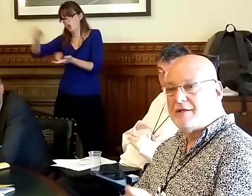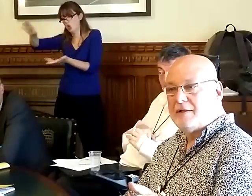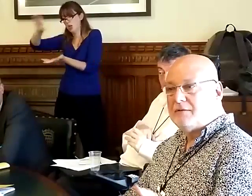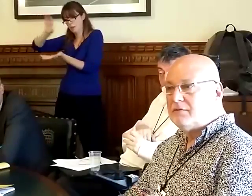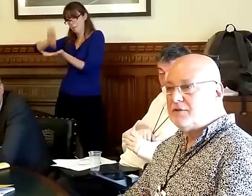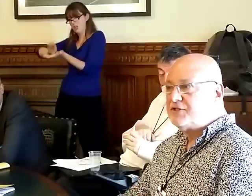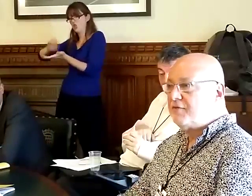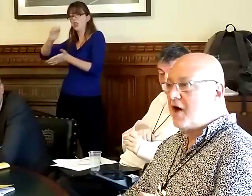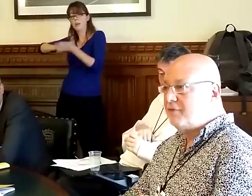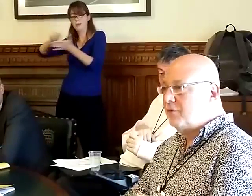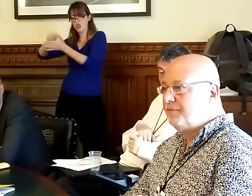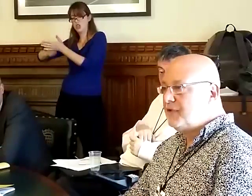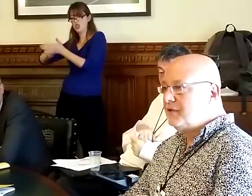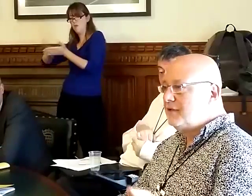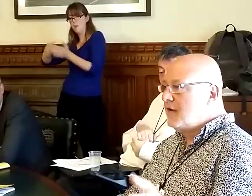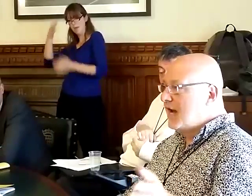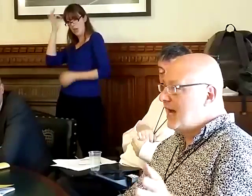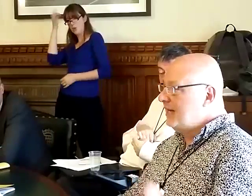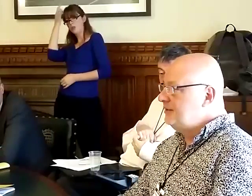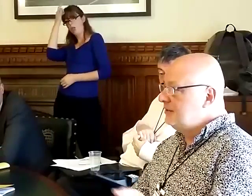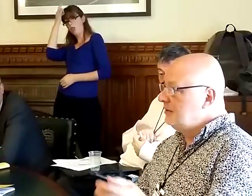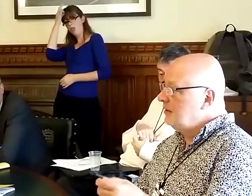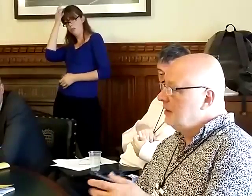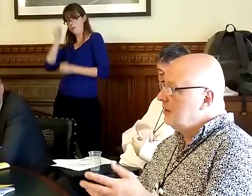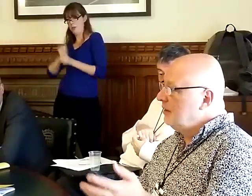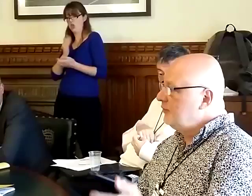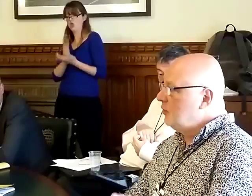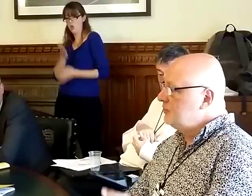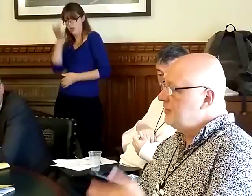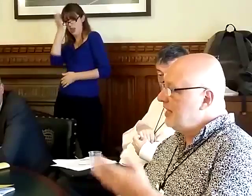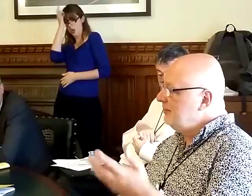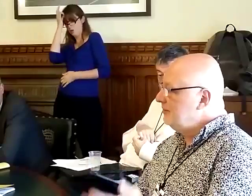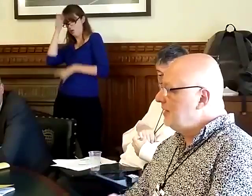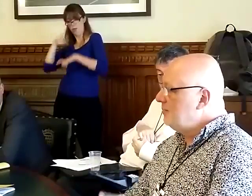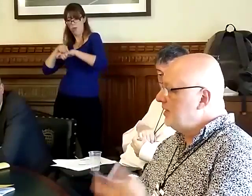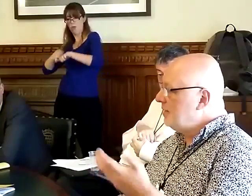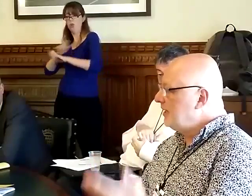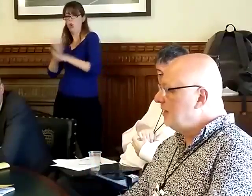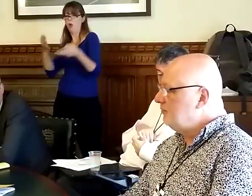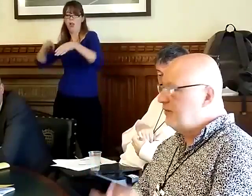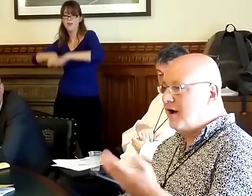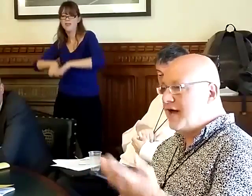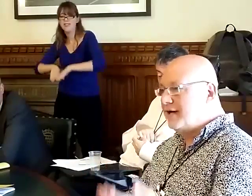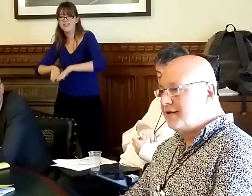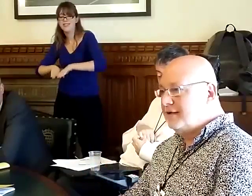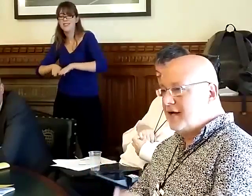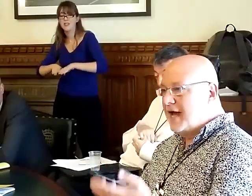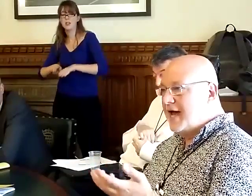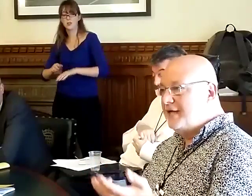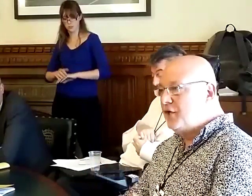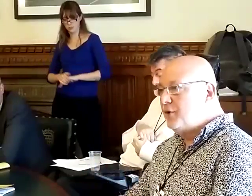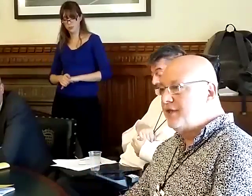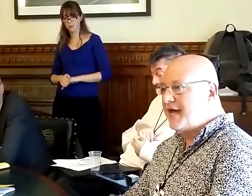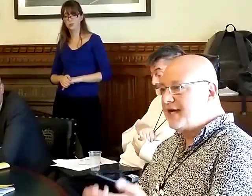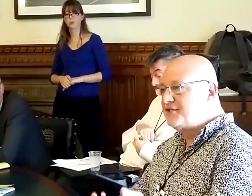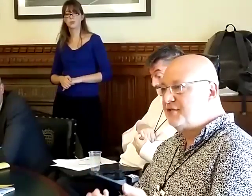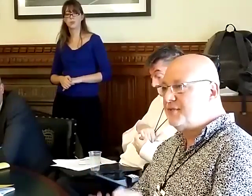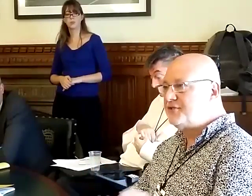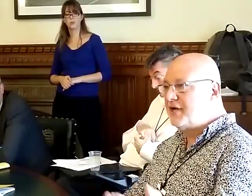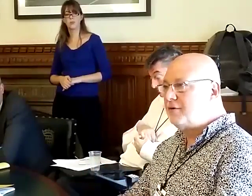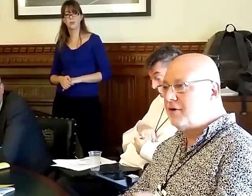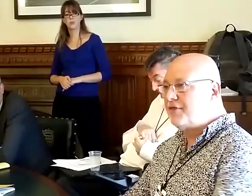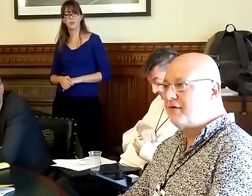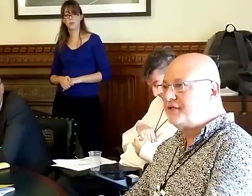for their survival. And, of course, then they become a gun for hire. And who are